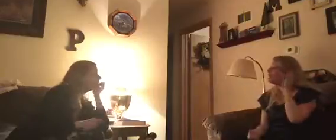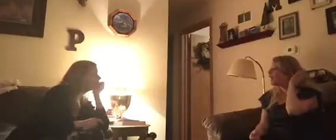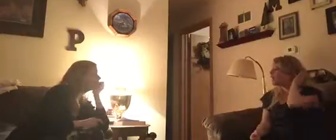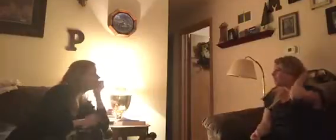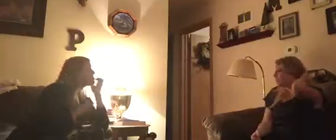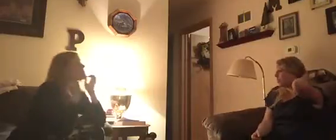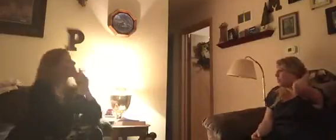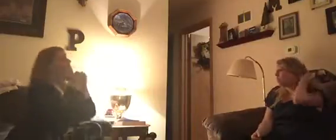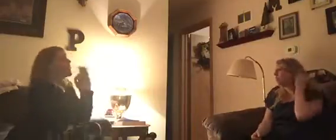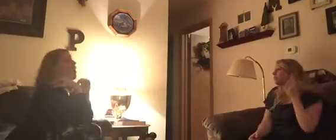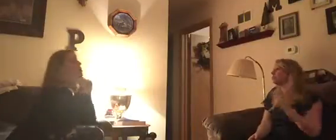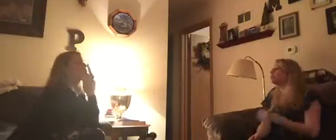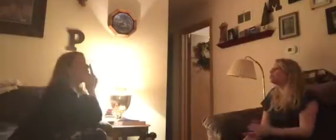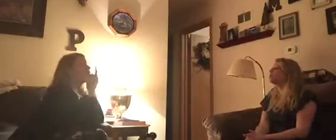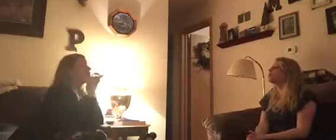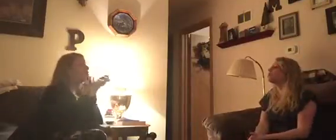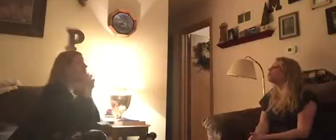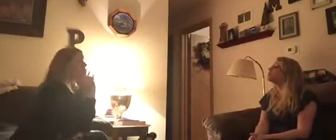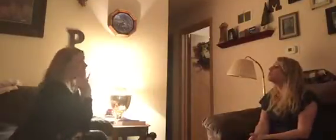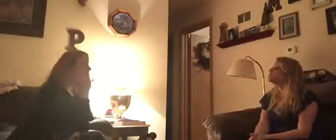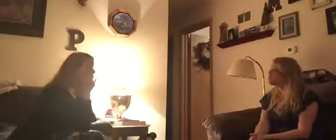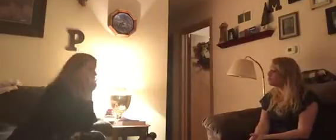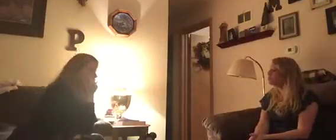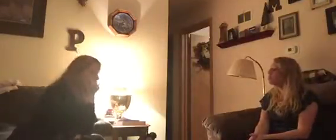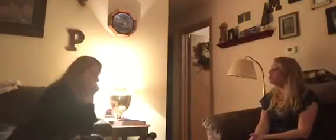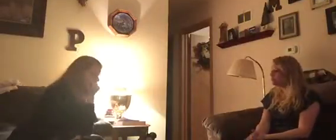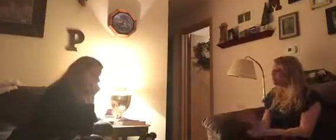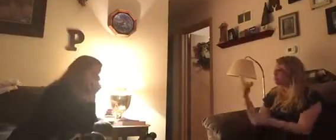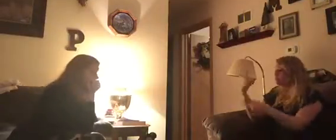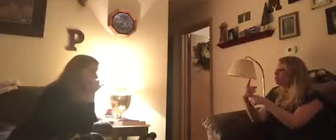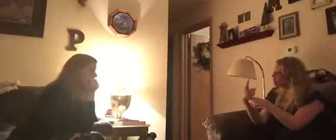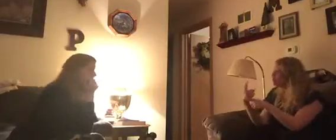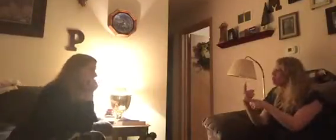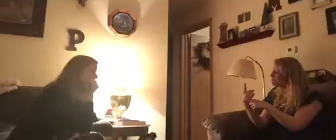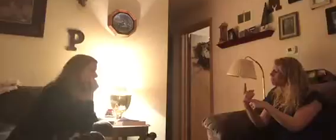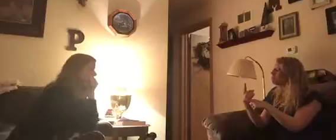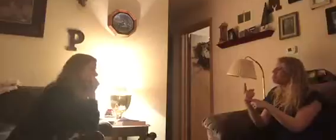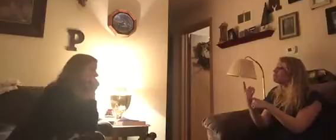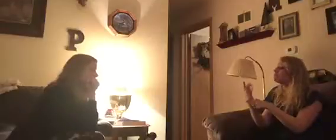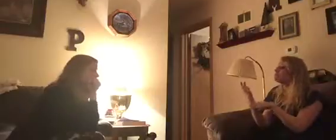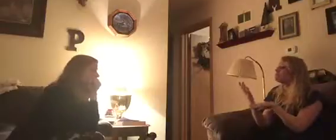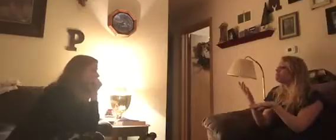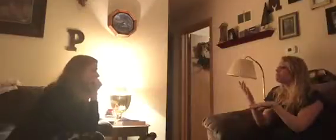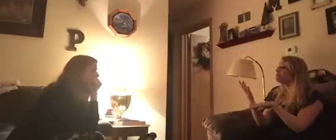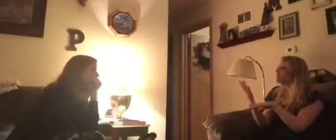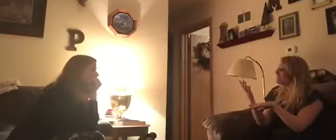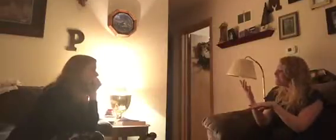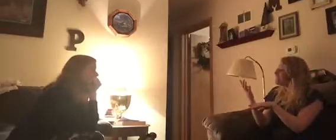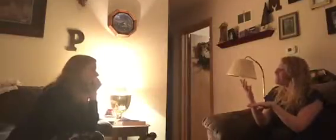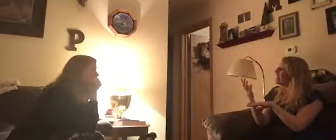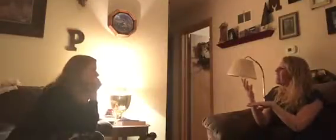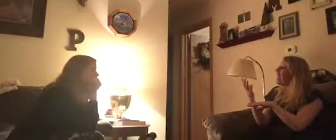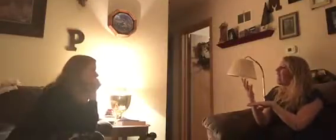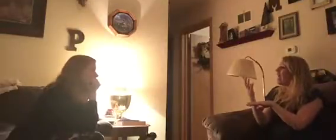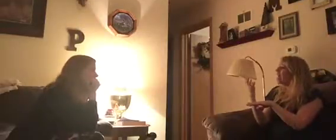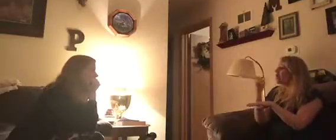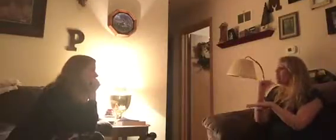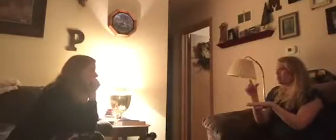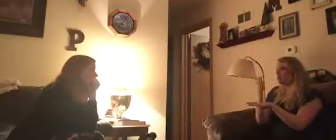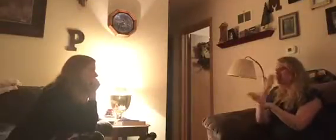Yeah, that's what I was wondering about. Right. Yeah, so you can't, it's tough to trick an insurance company, but if you're being